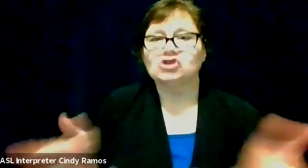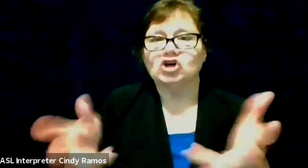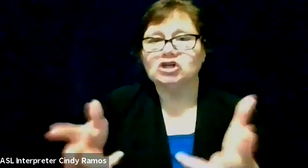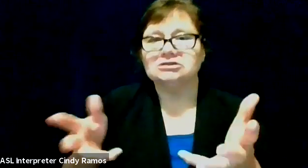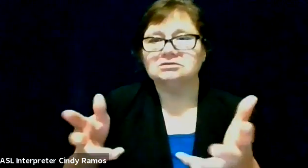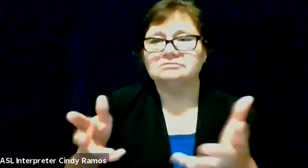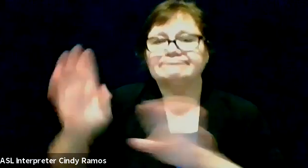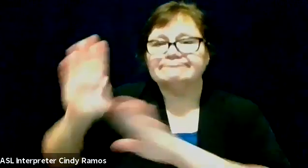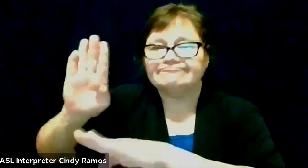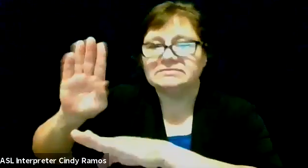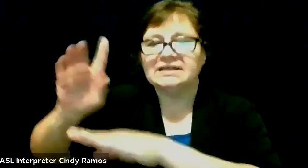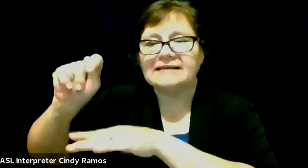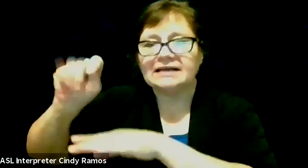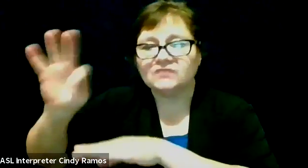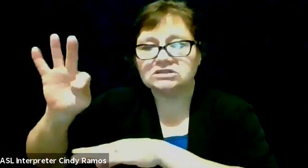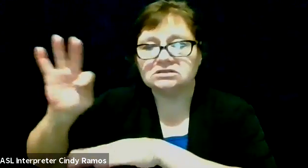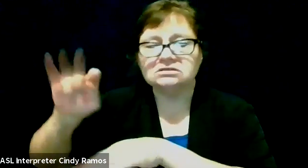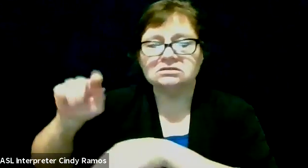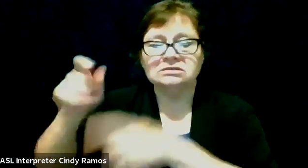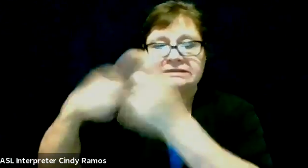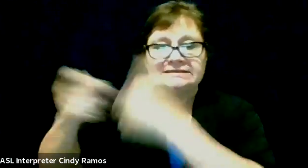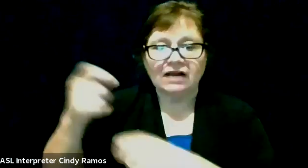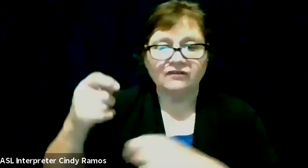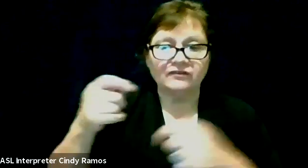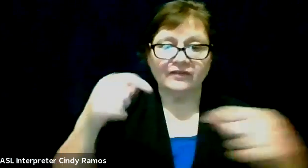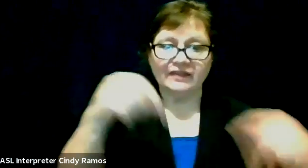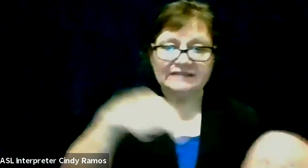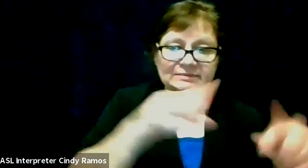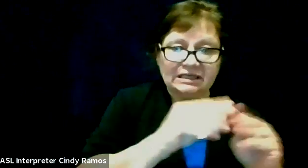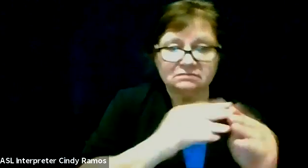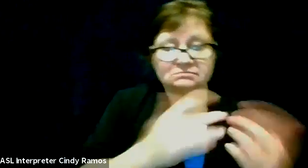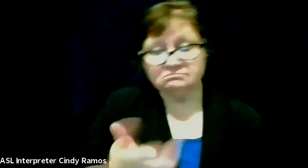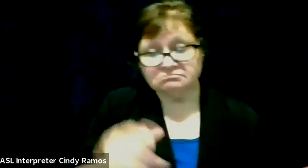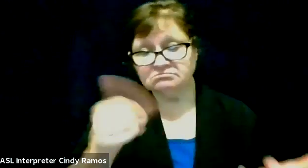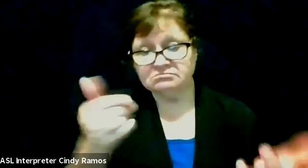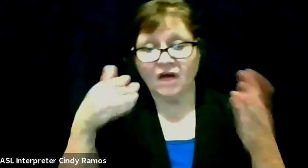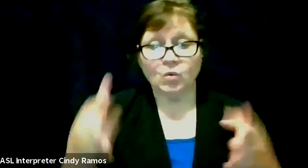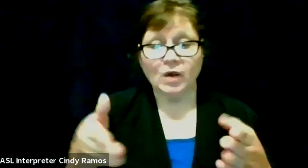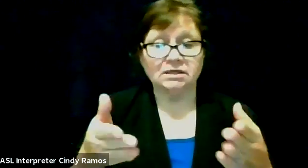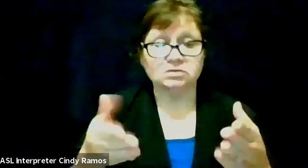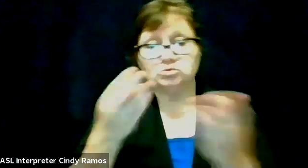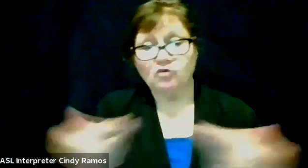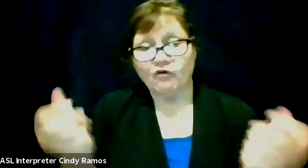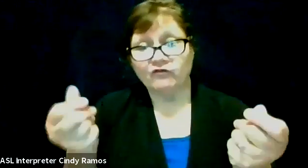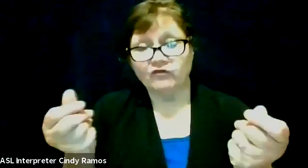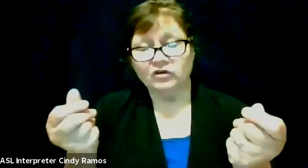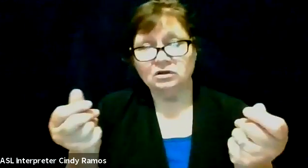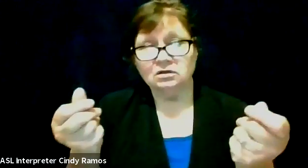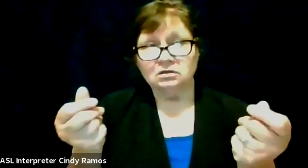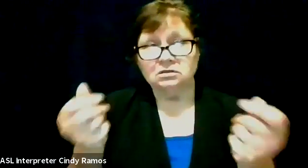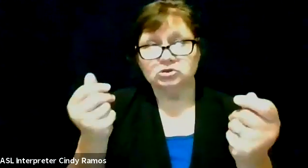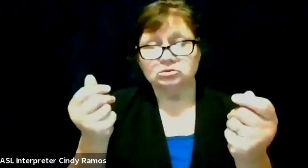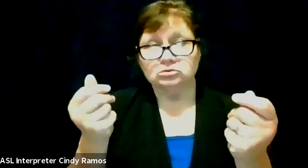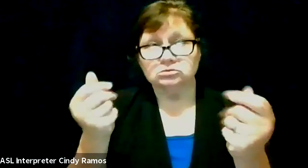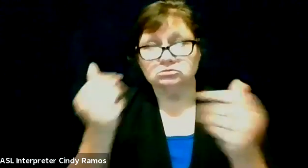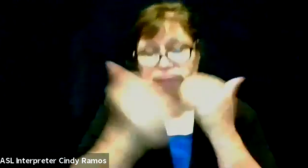timely participation at that level, it's just one additional way to feed into the work that we do here. I think